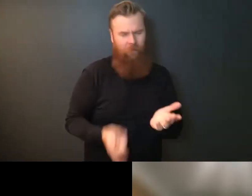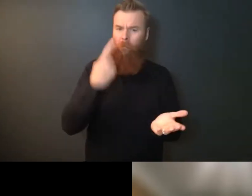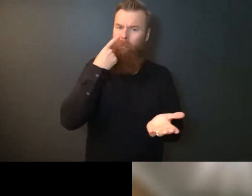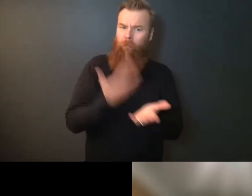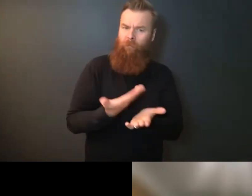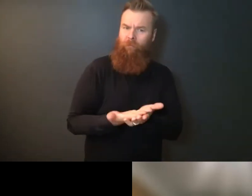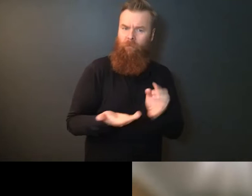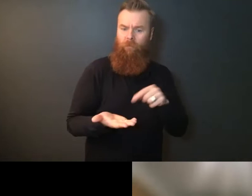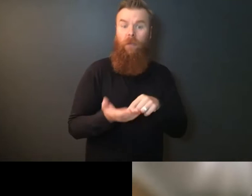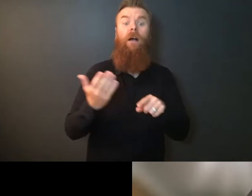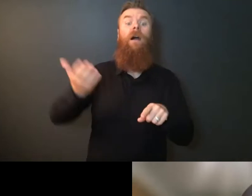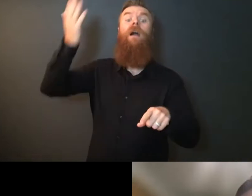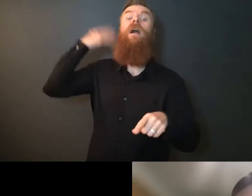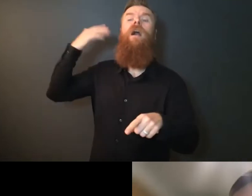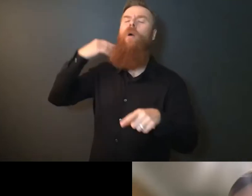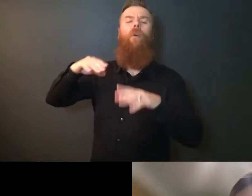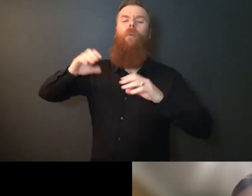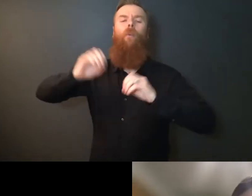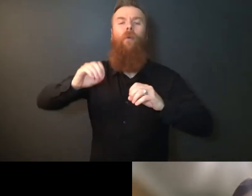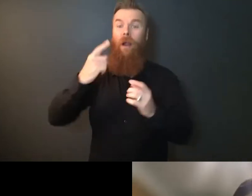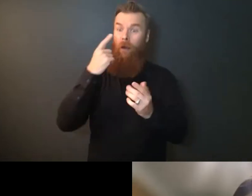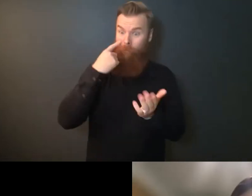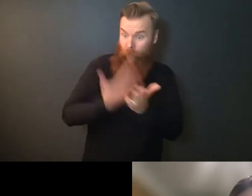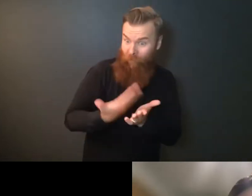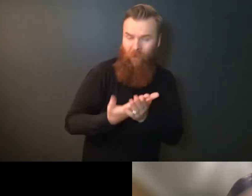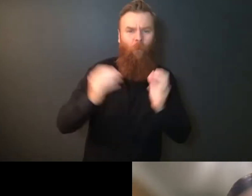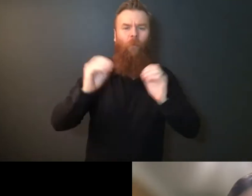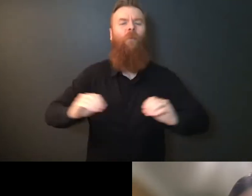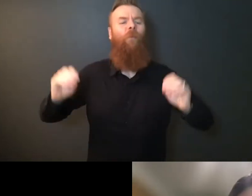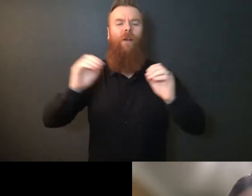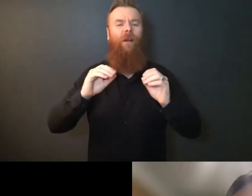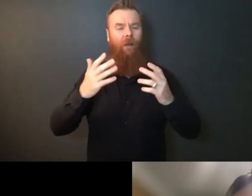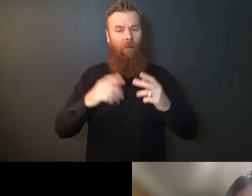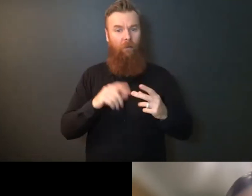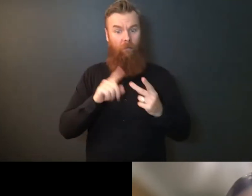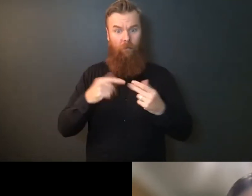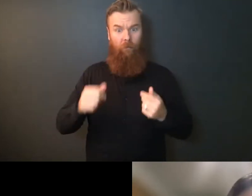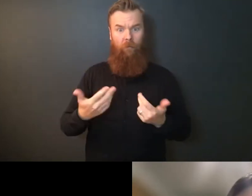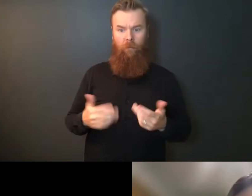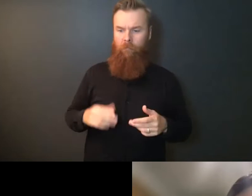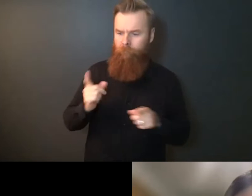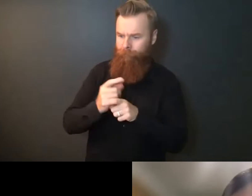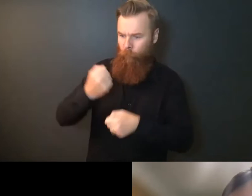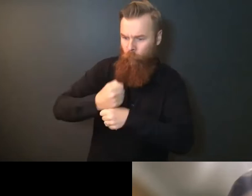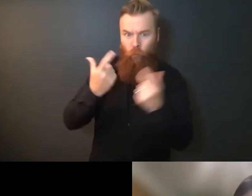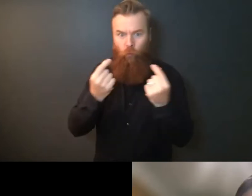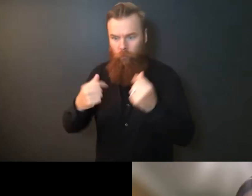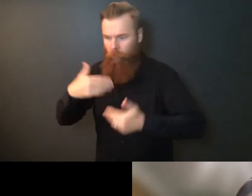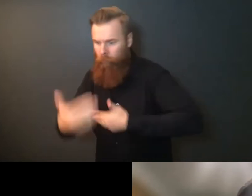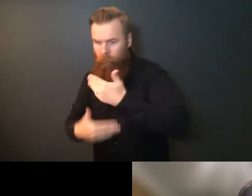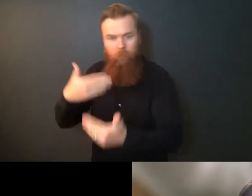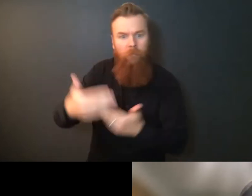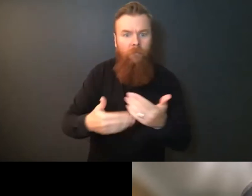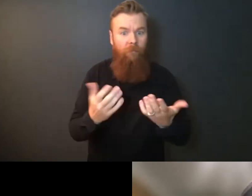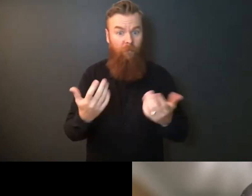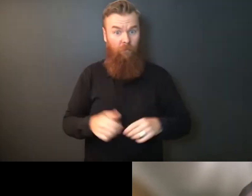field. That they're highly practical. Of course, this is a toolkit. This is not a manual or, you know, a compendium. This is a toolkit.